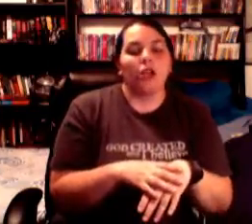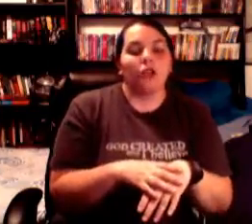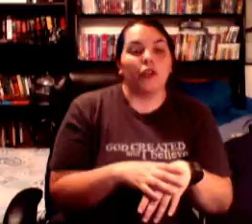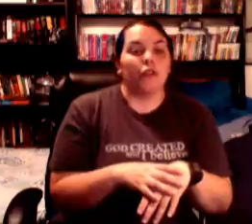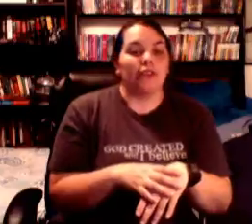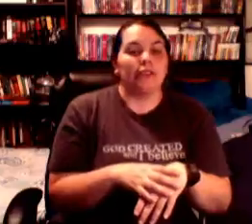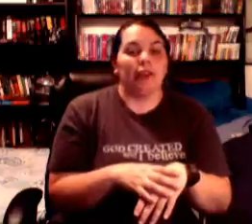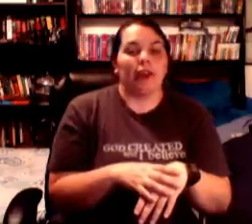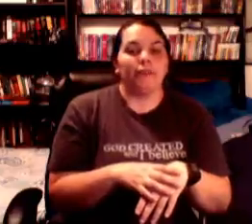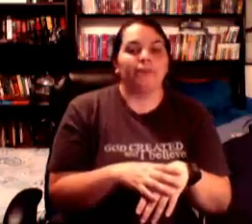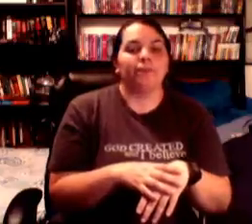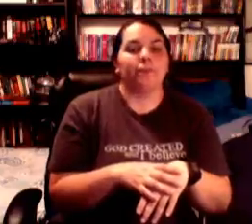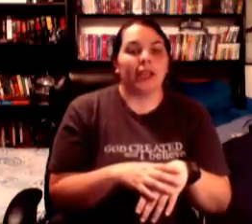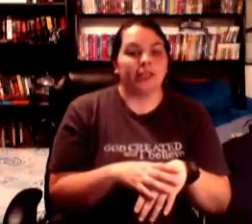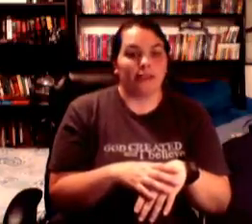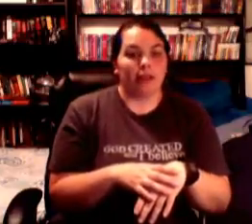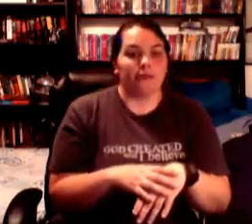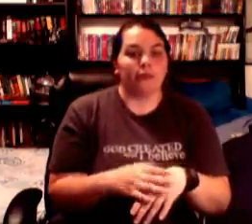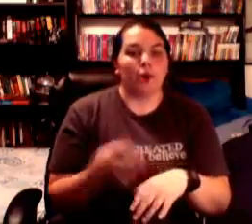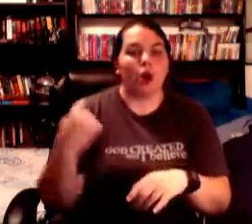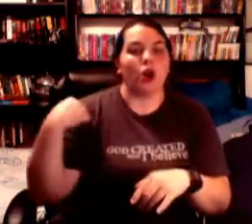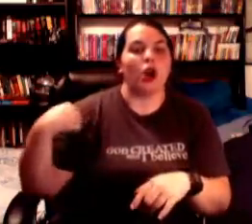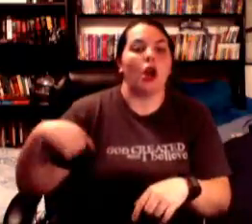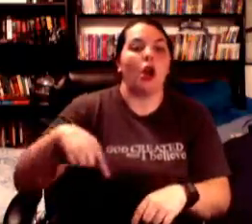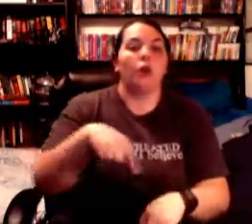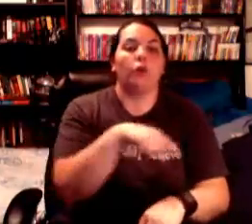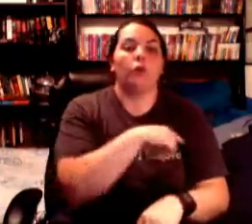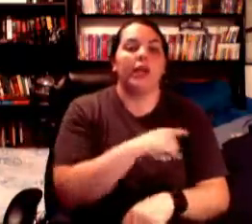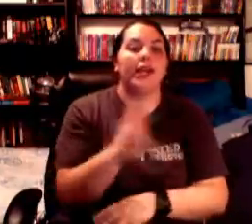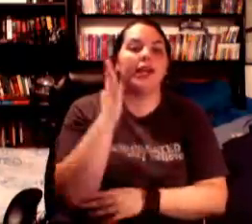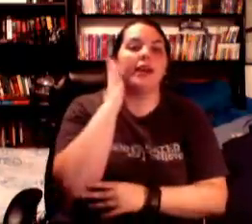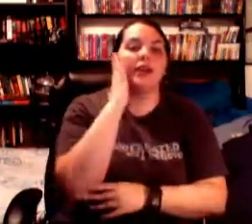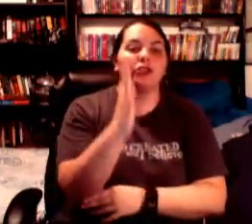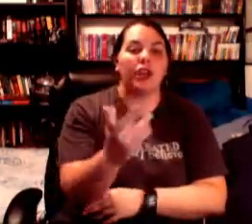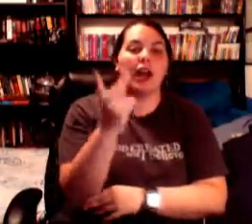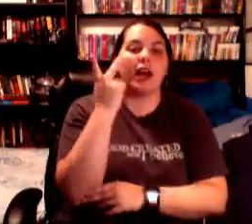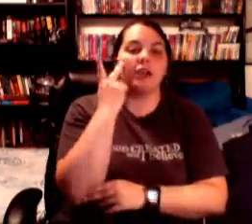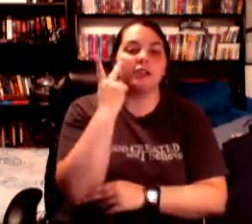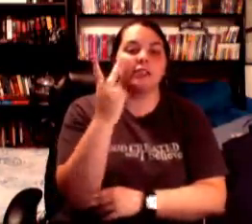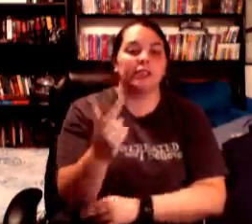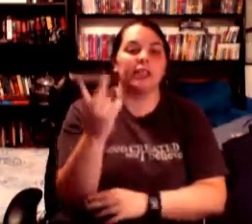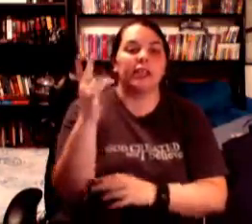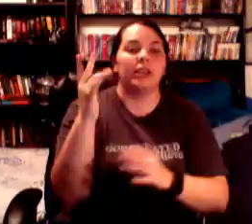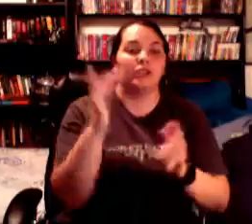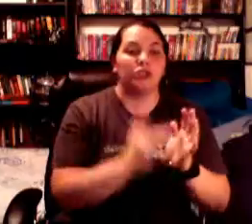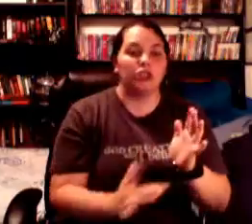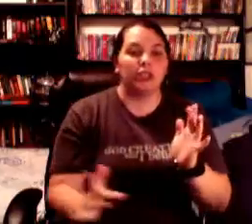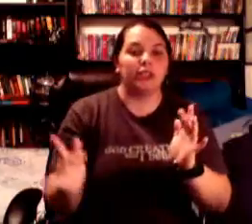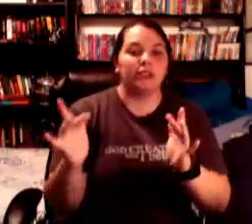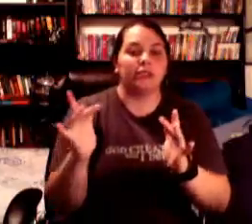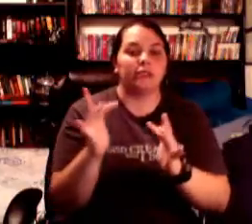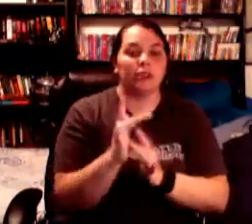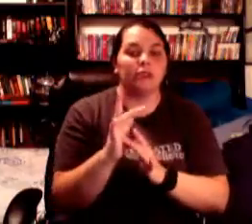So the first line and second line are, we shall see